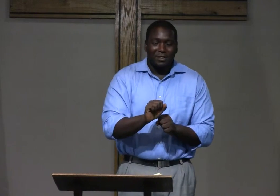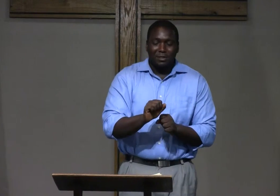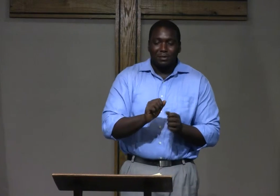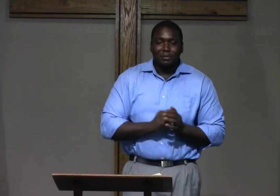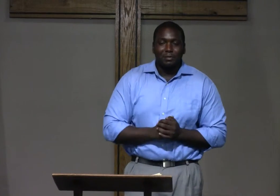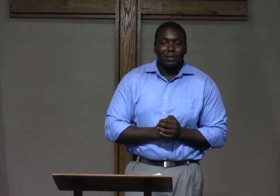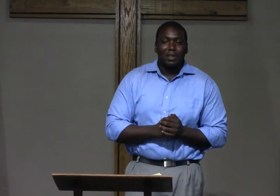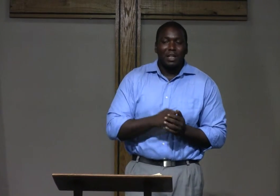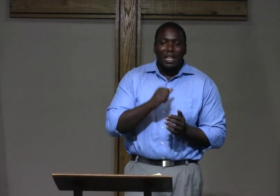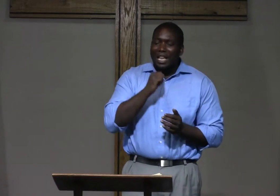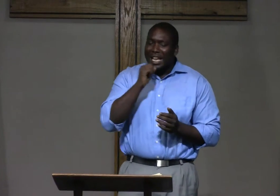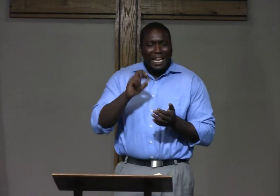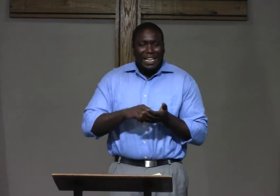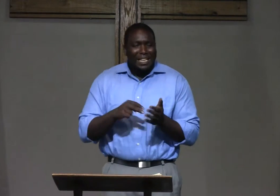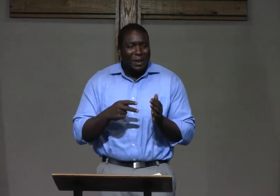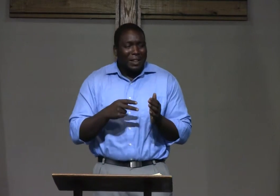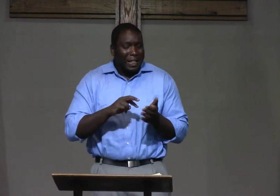cannot get you to heaven.